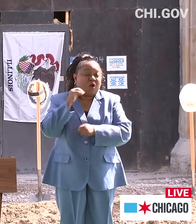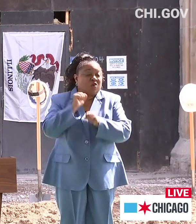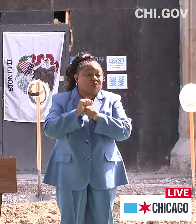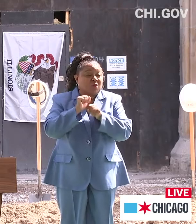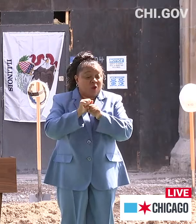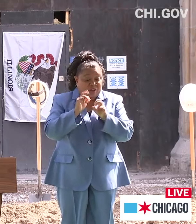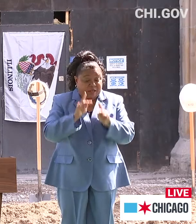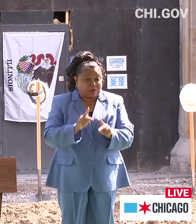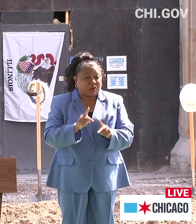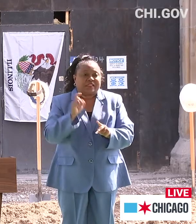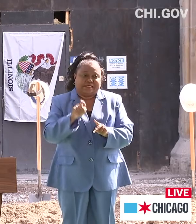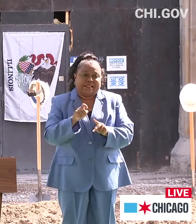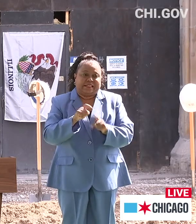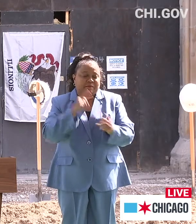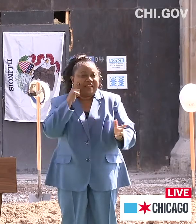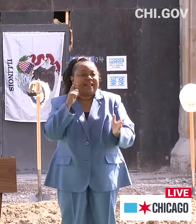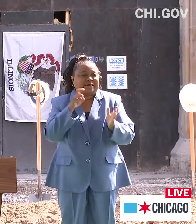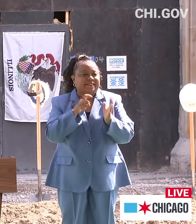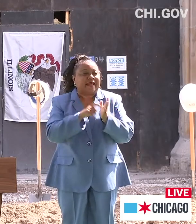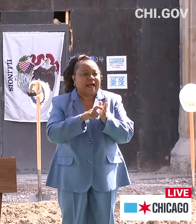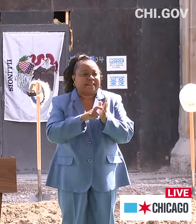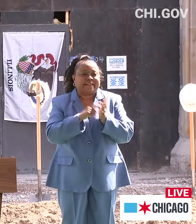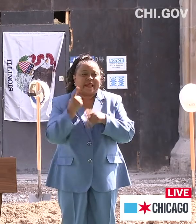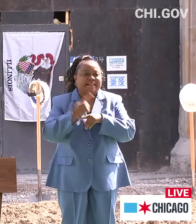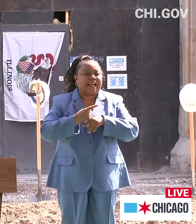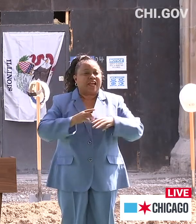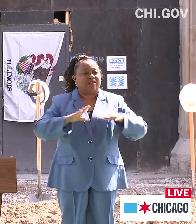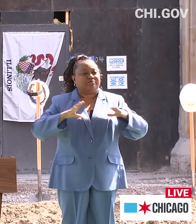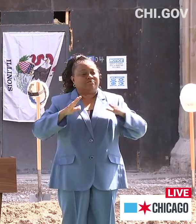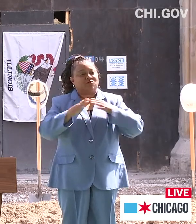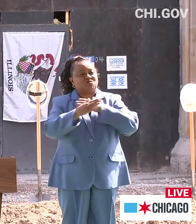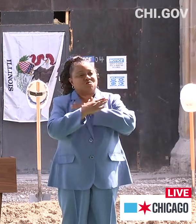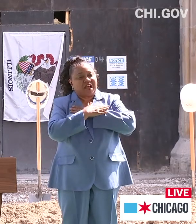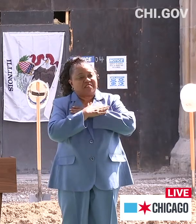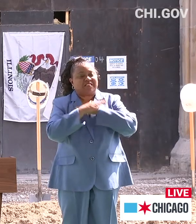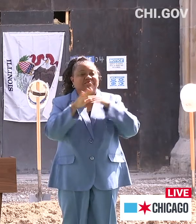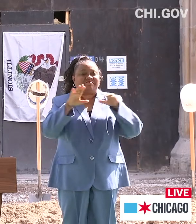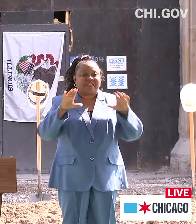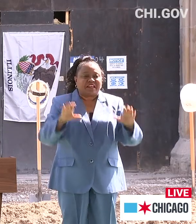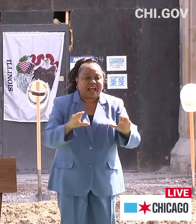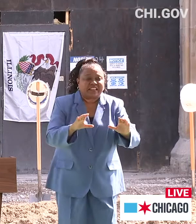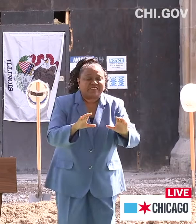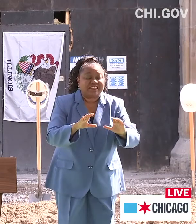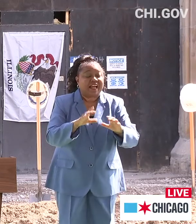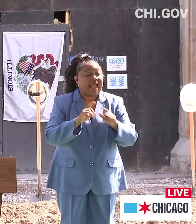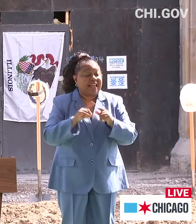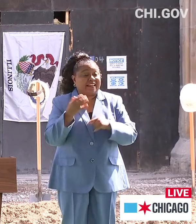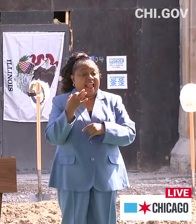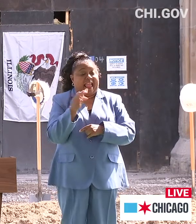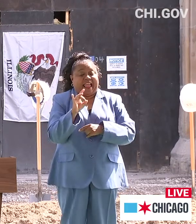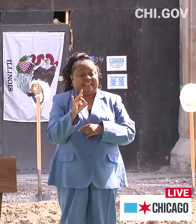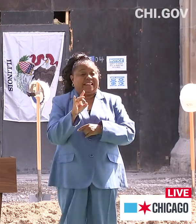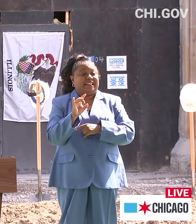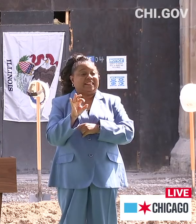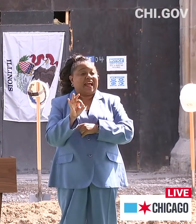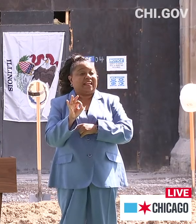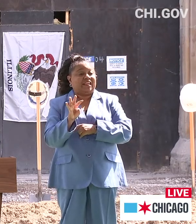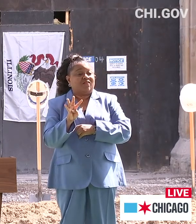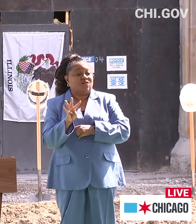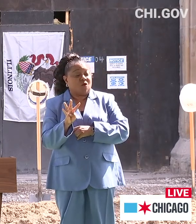working person needed to be acknowledged, needed a day of rest and activism. In 1894,